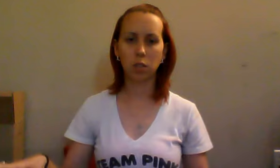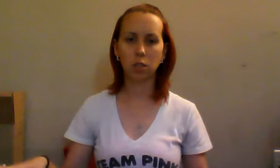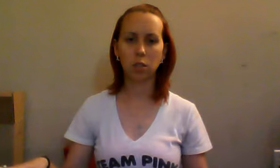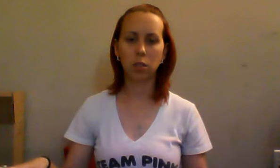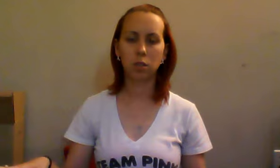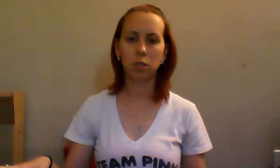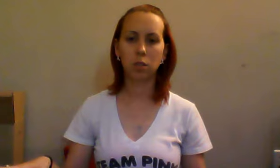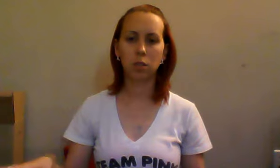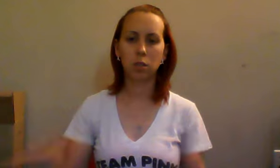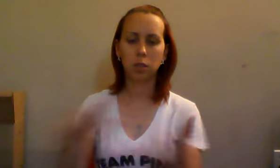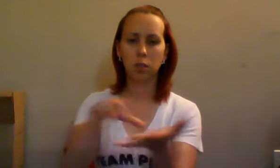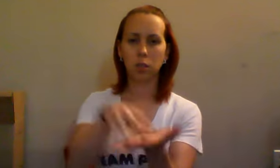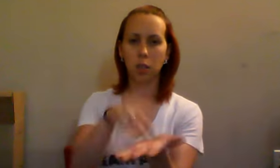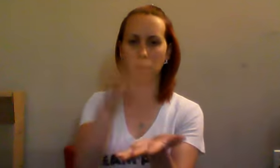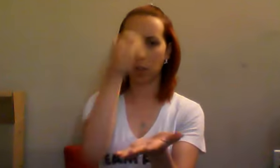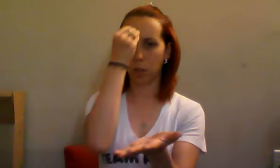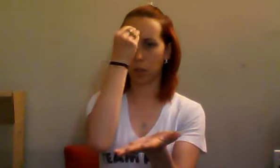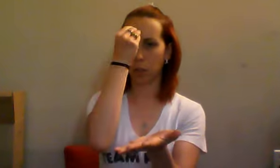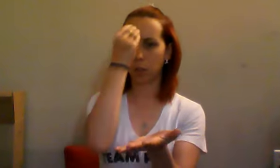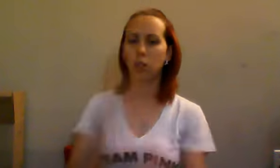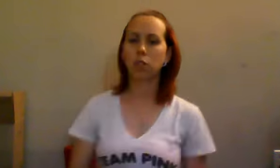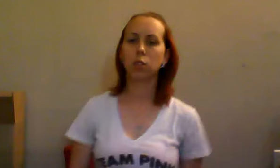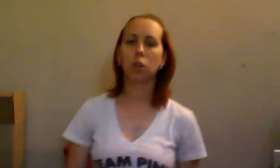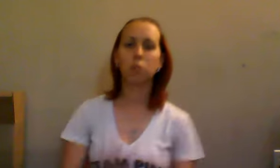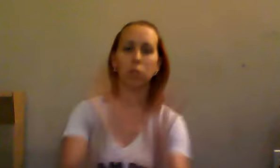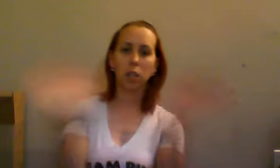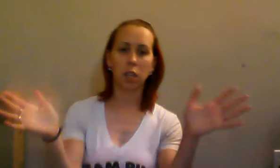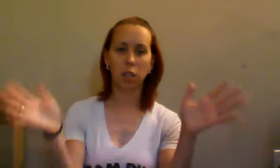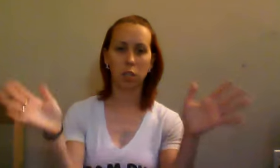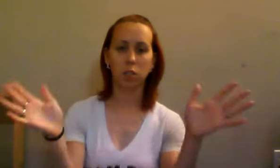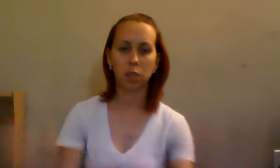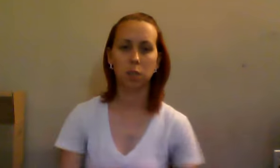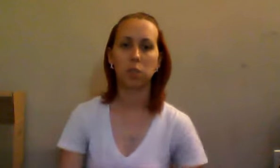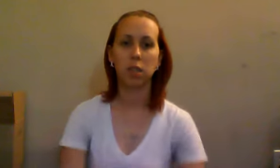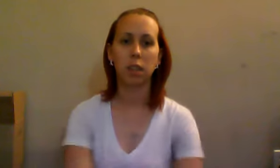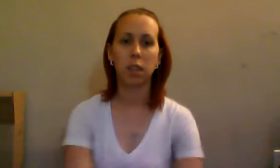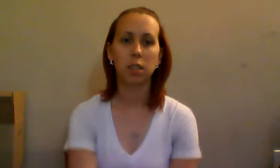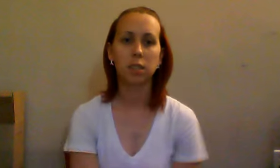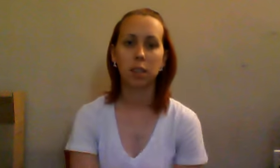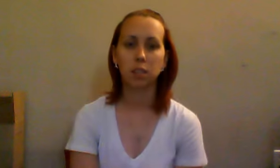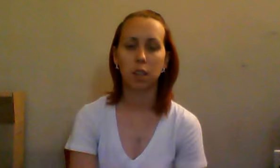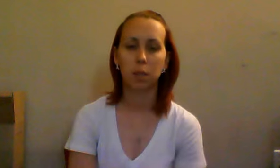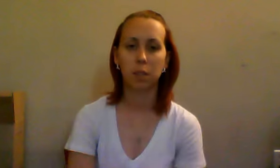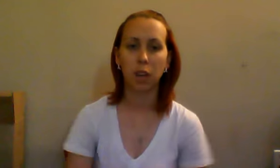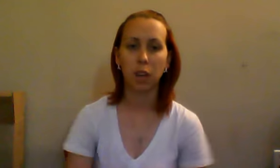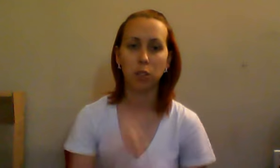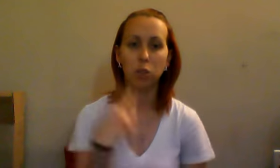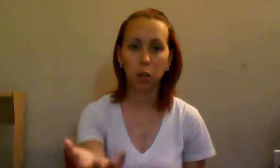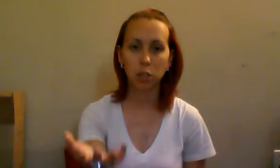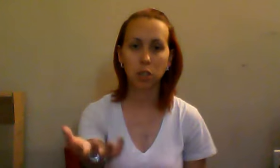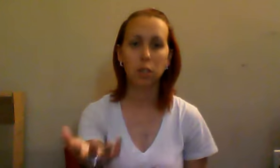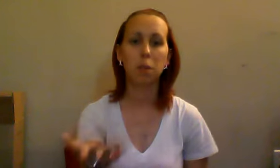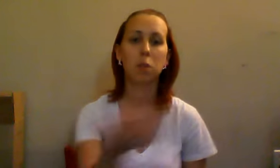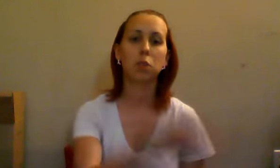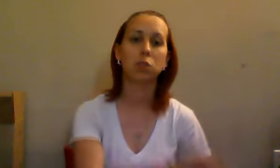finished, and learn. So hopefully that you can get some use out of these signs. If not you personally, maybe your students